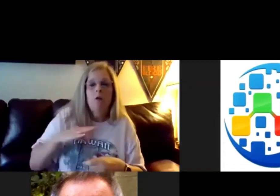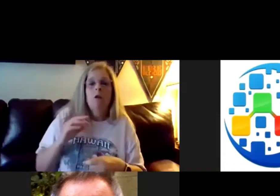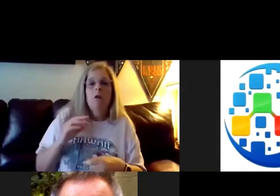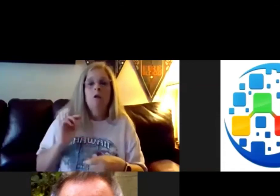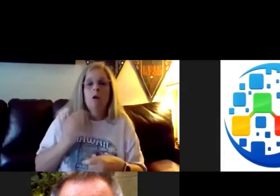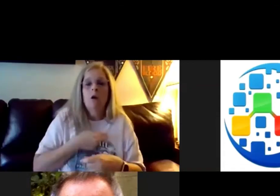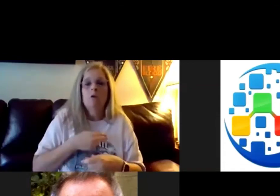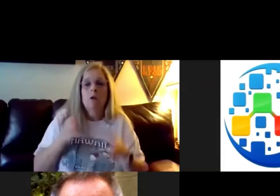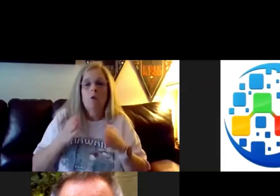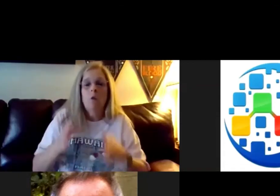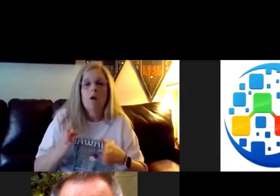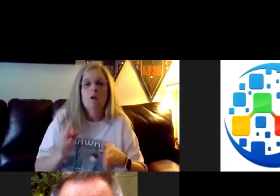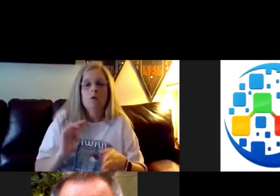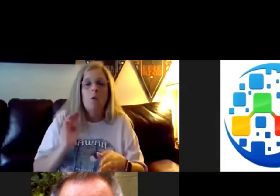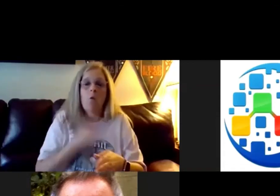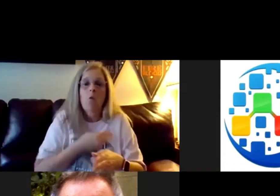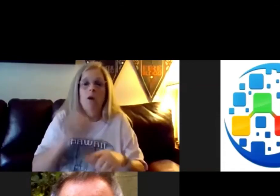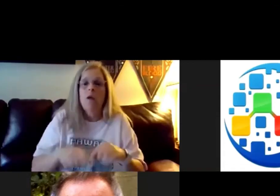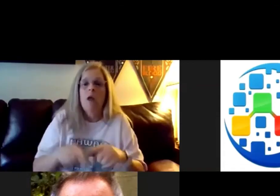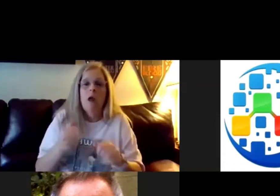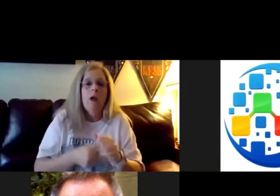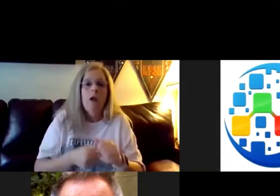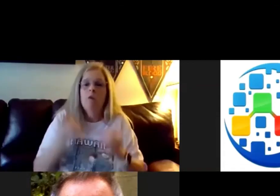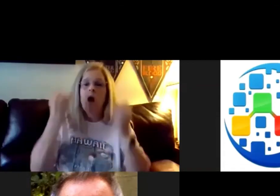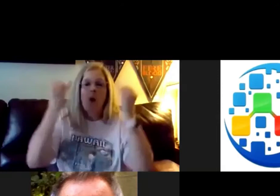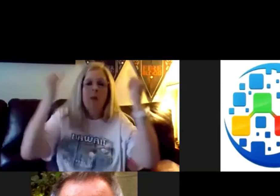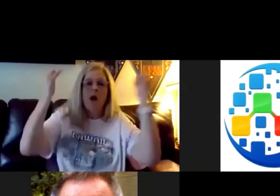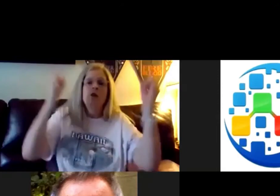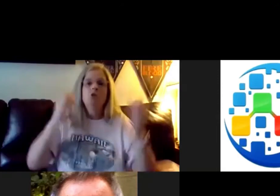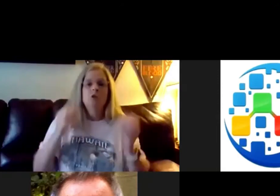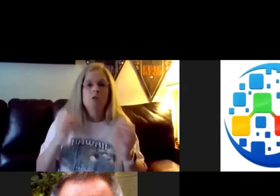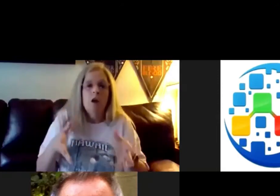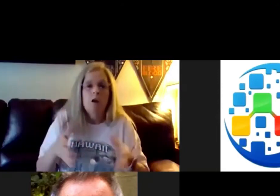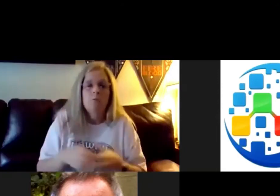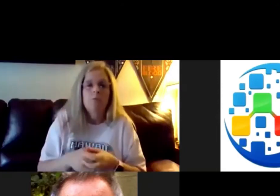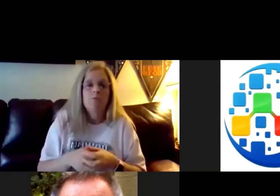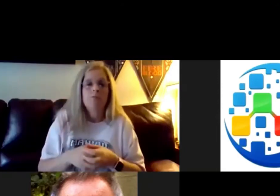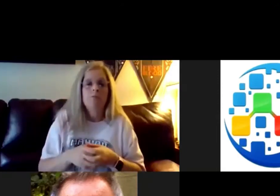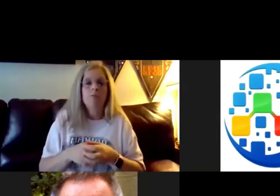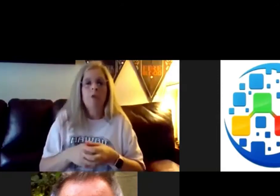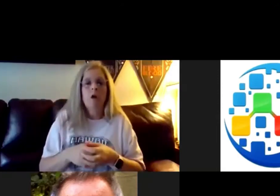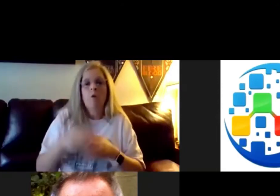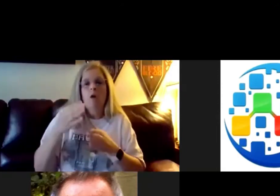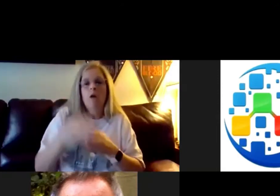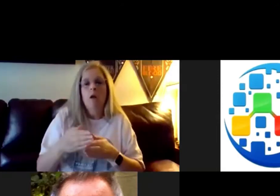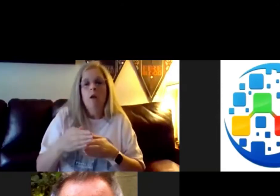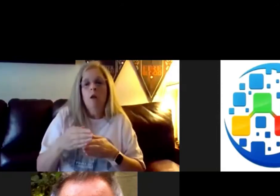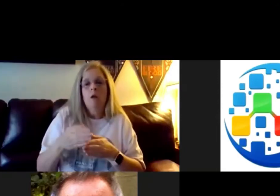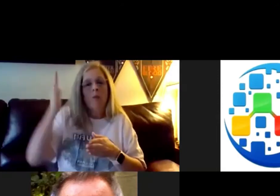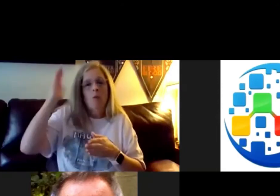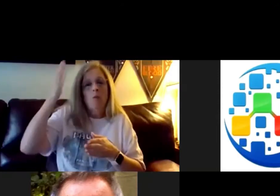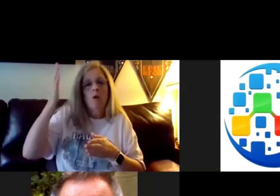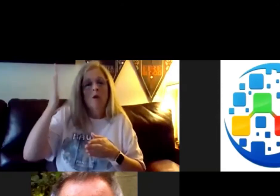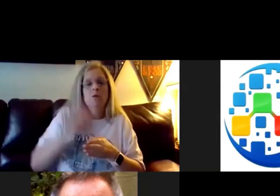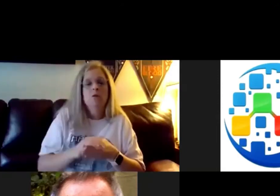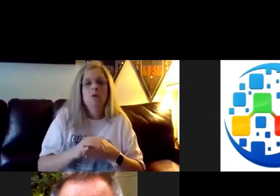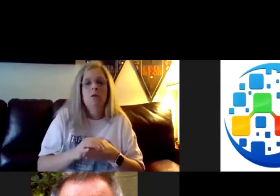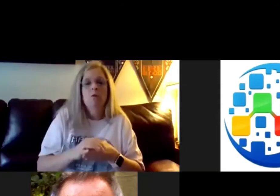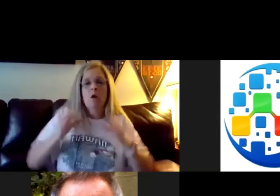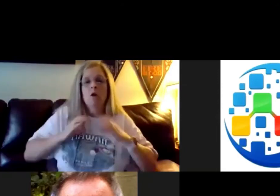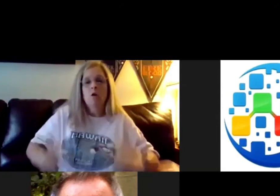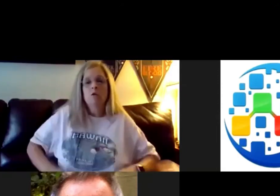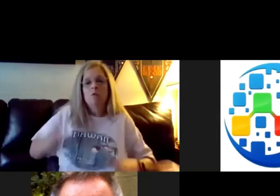ways we can't even imagine yet. I want to end the presentation with the customer side of